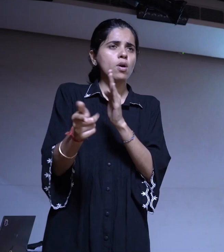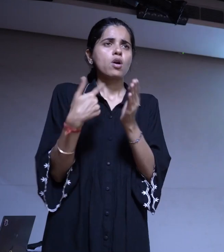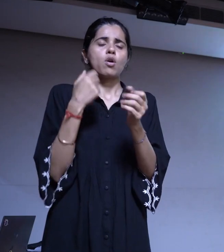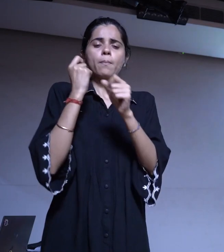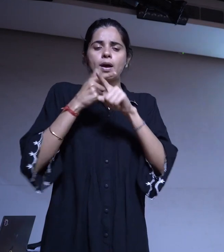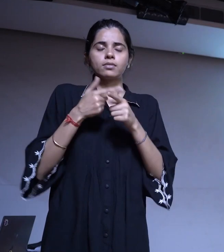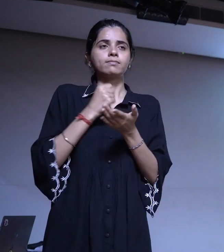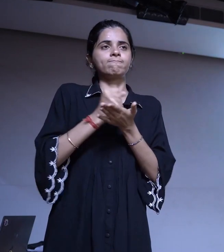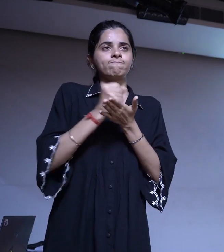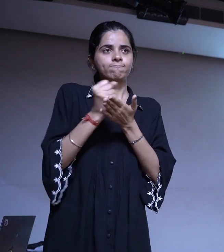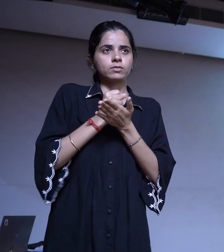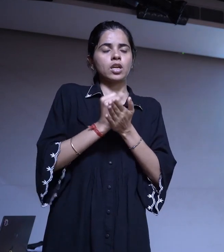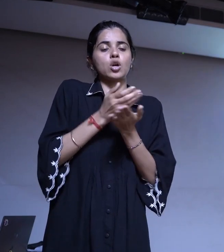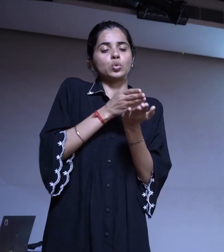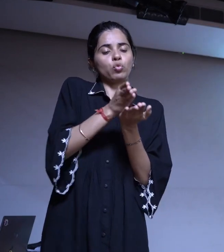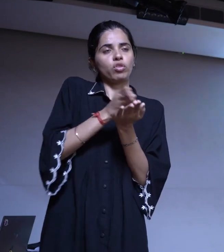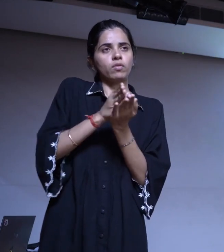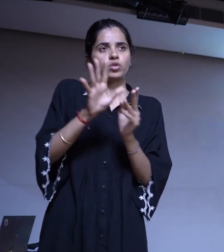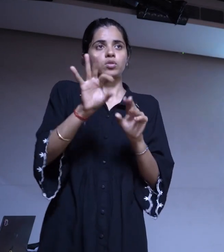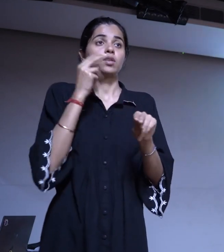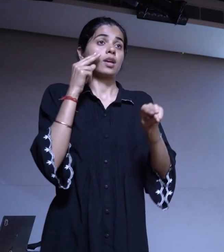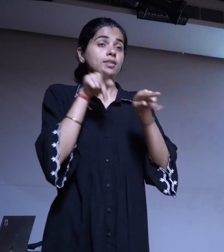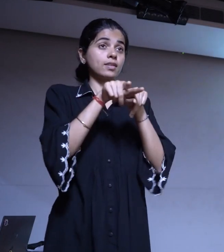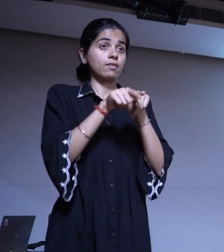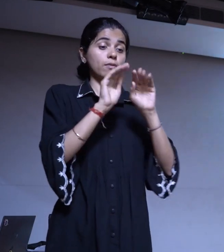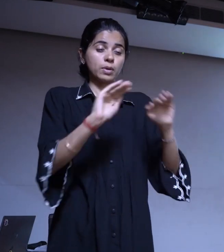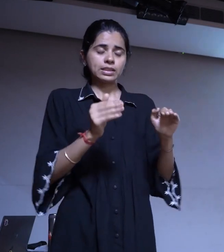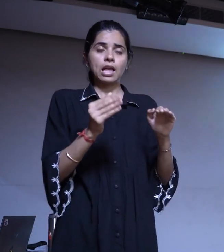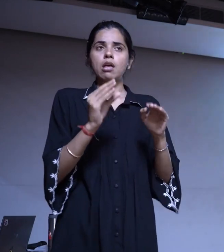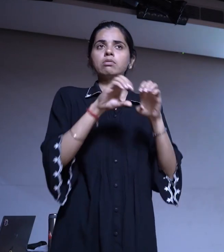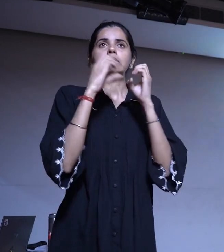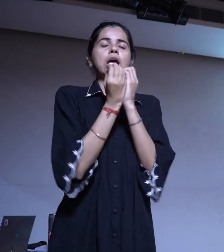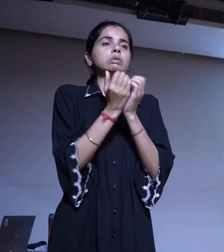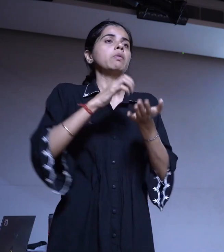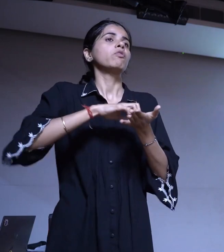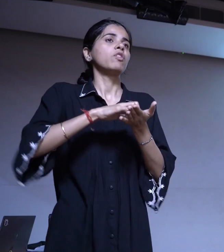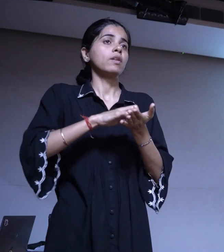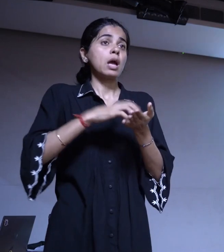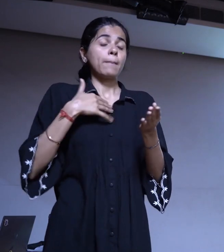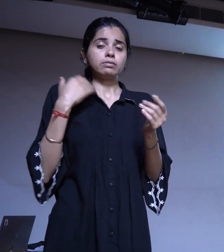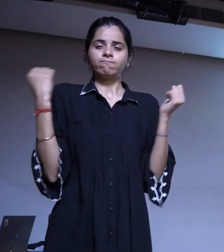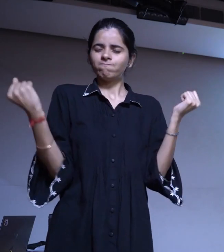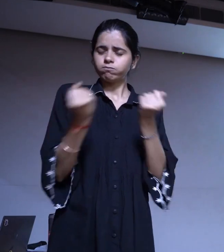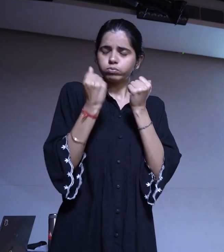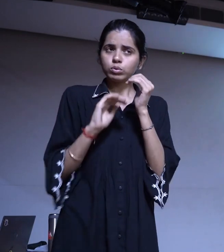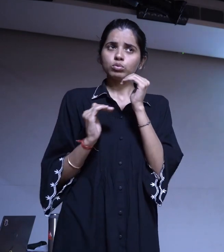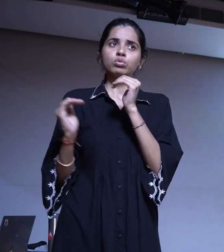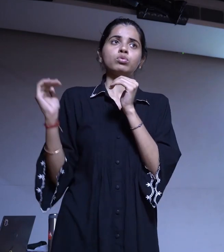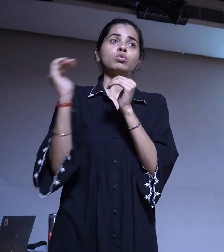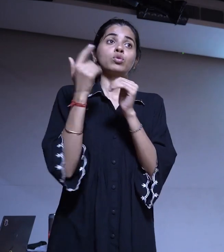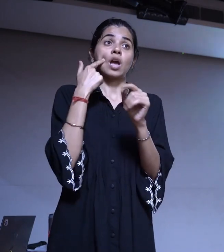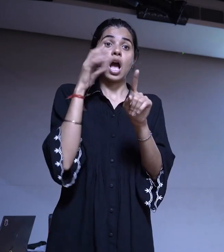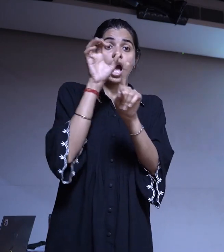work on improving the strengths of the child so even if a child who might not be doing very well in the classroom but you want to boost him or her up you can